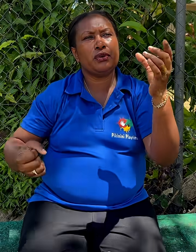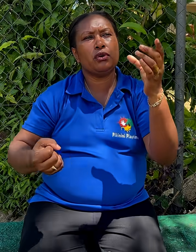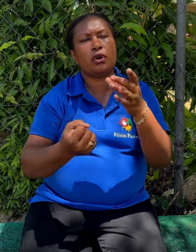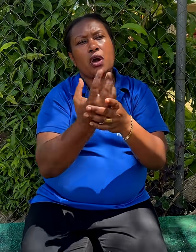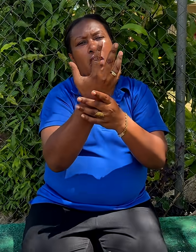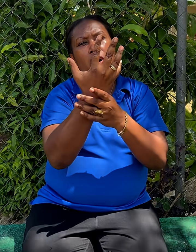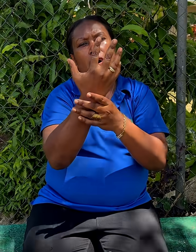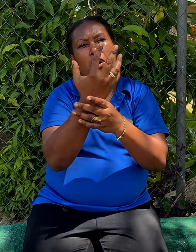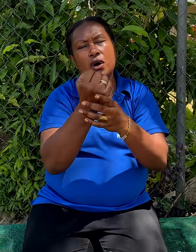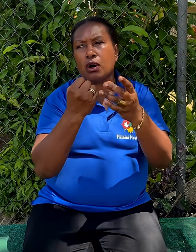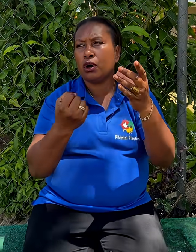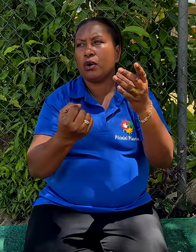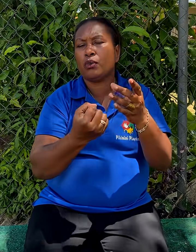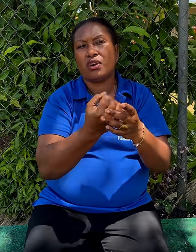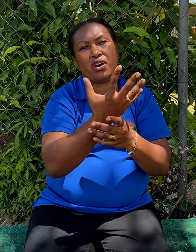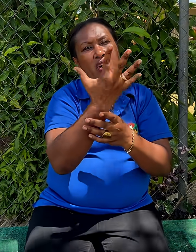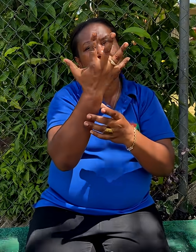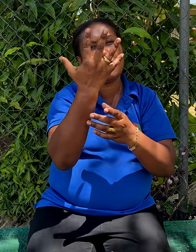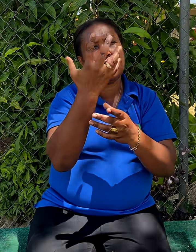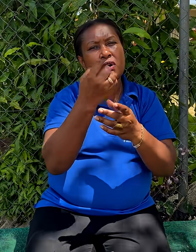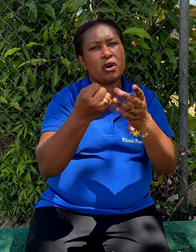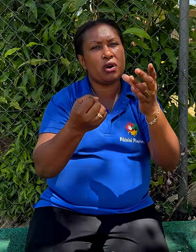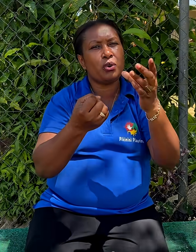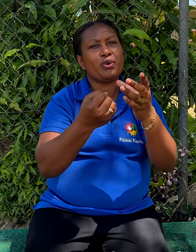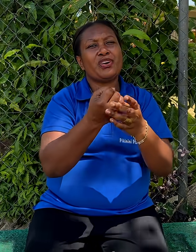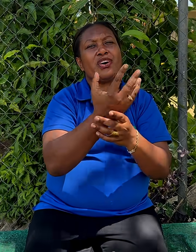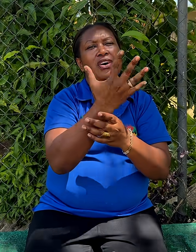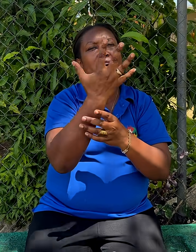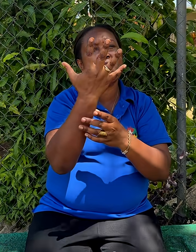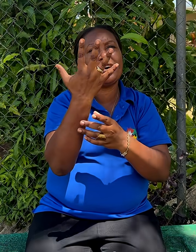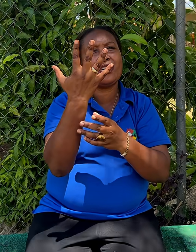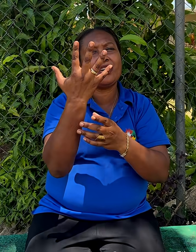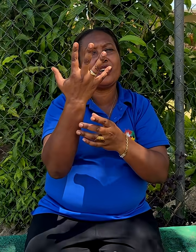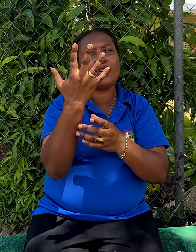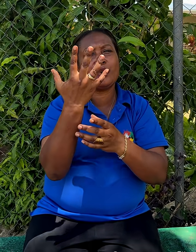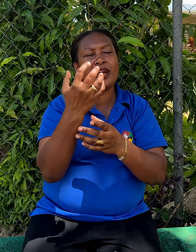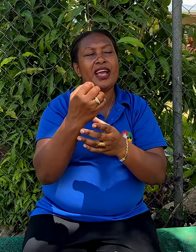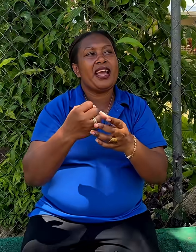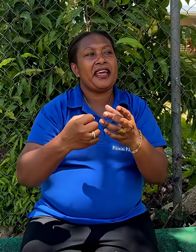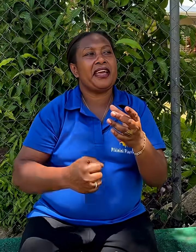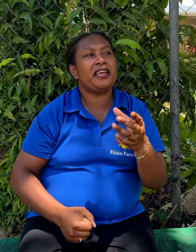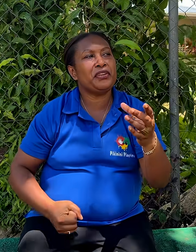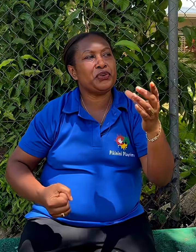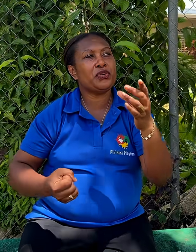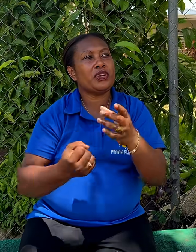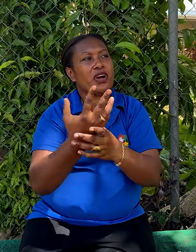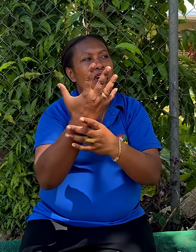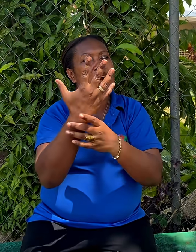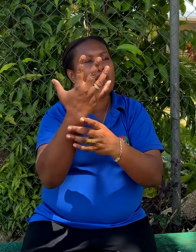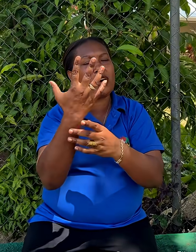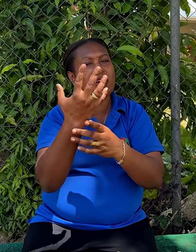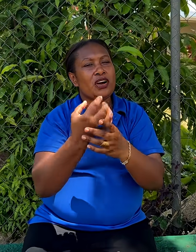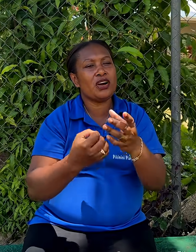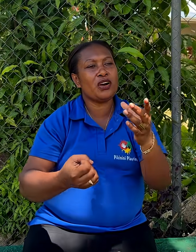you grow, grow, grow. And you